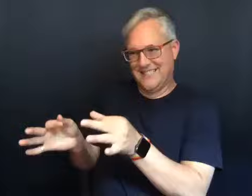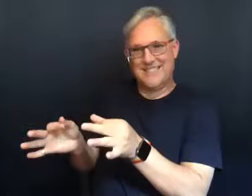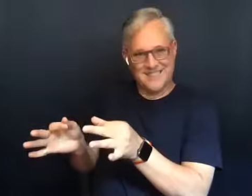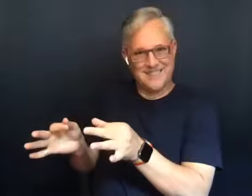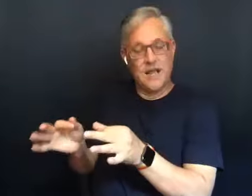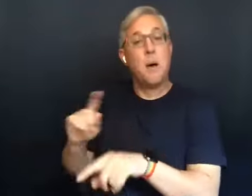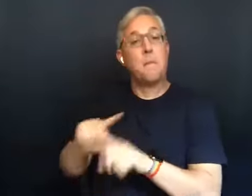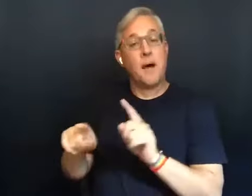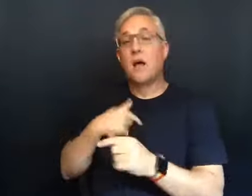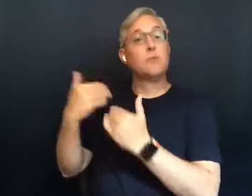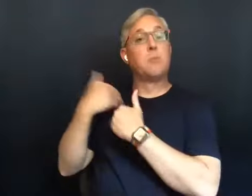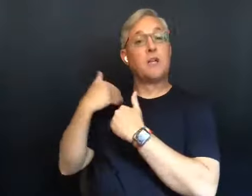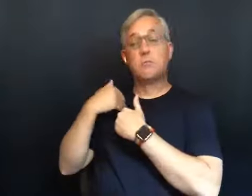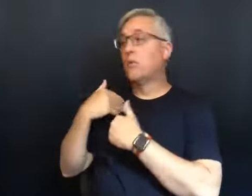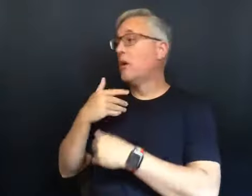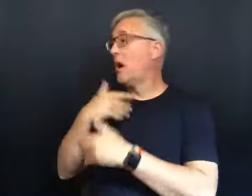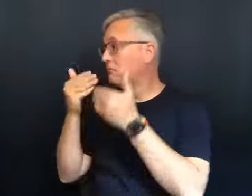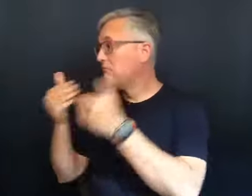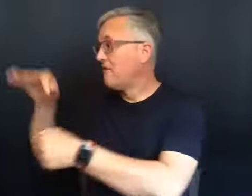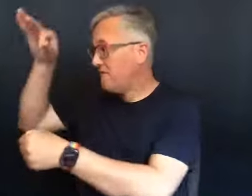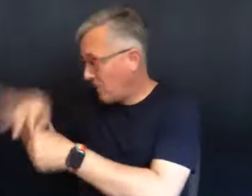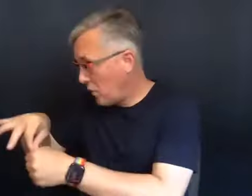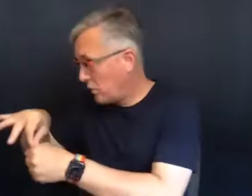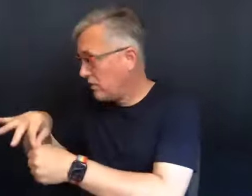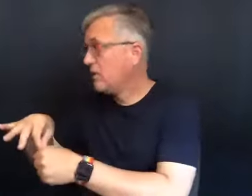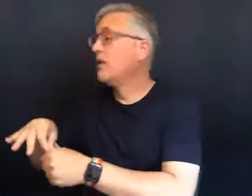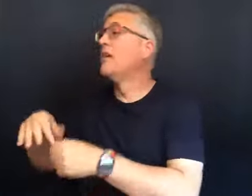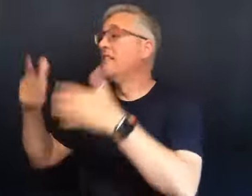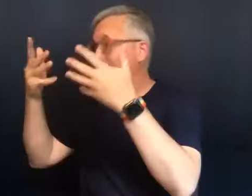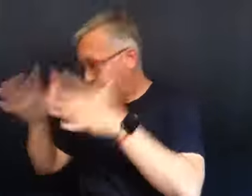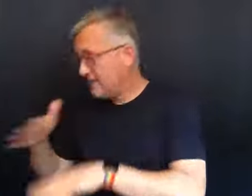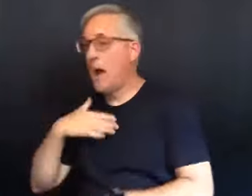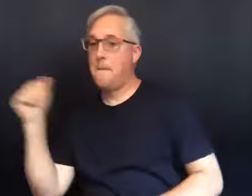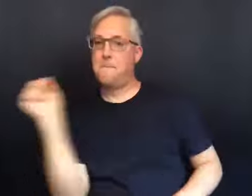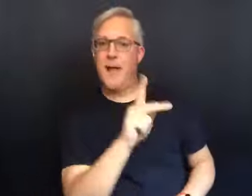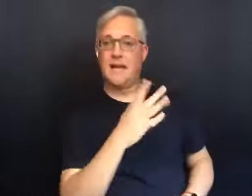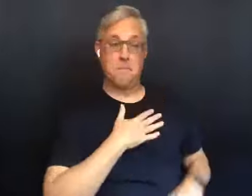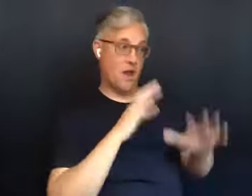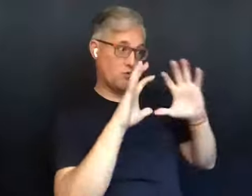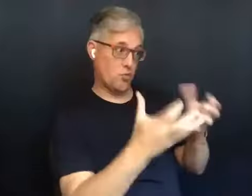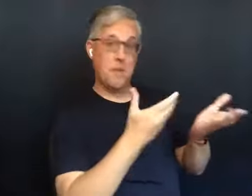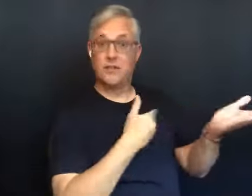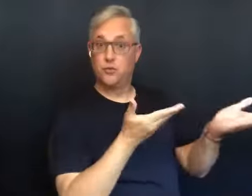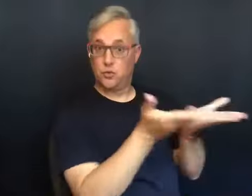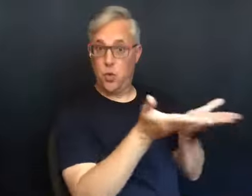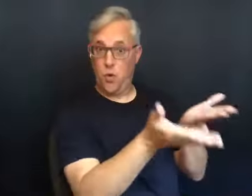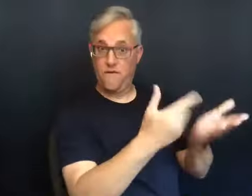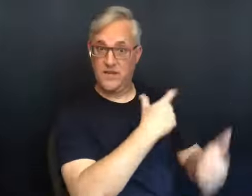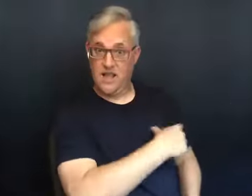I have a responsibility that comes with this right. Making a decision is a responsibility, but I have a responsibility to go back to the group